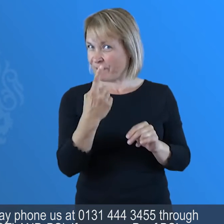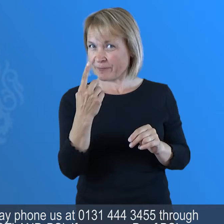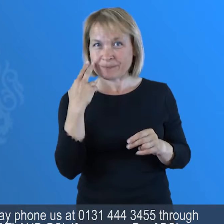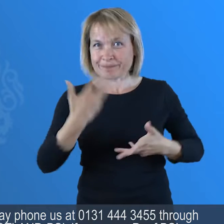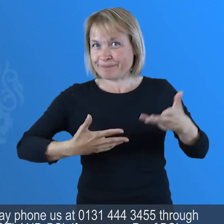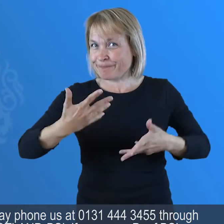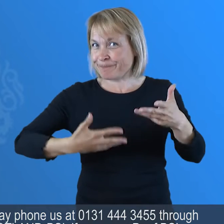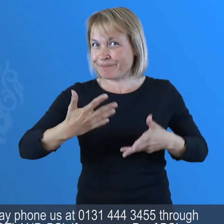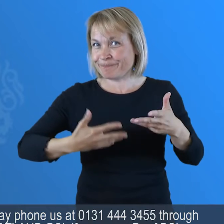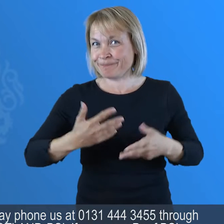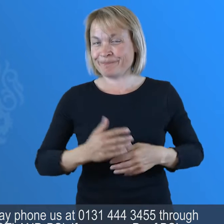444